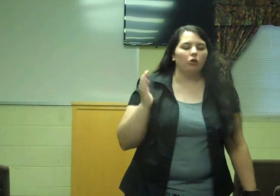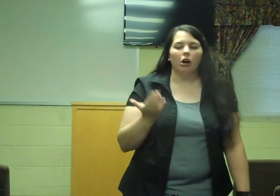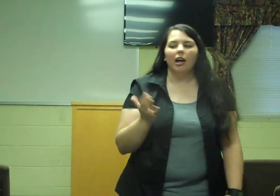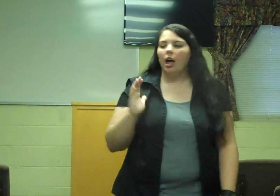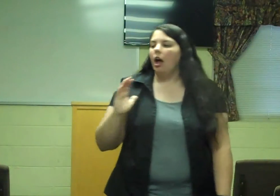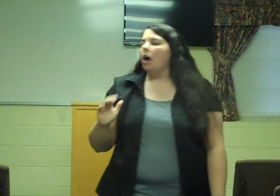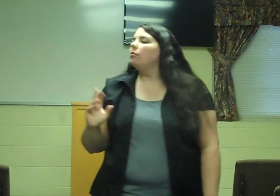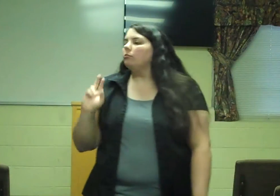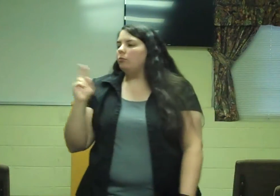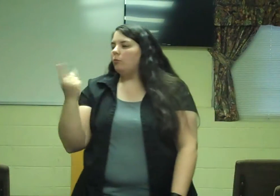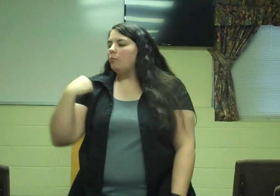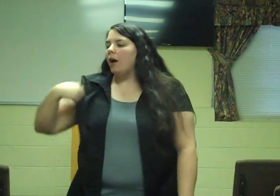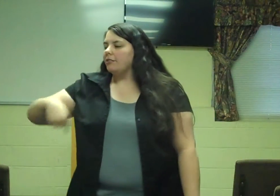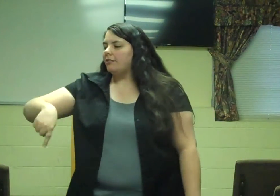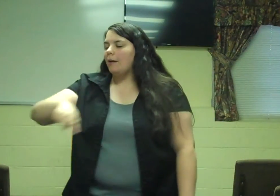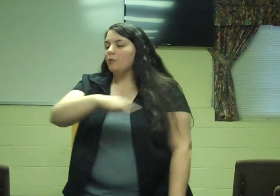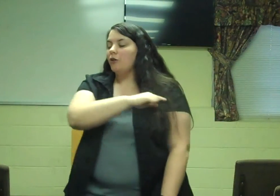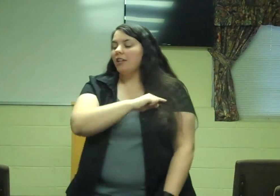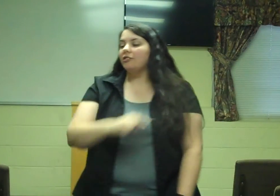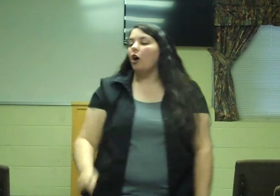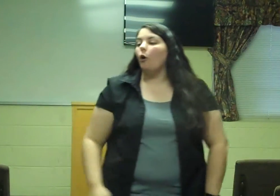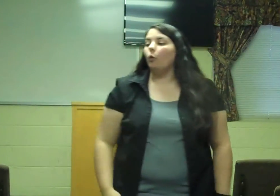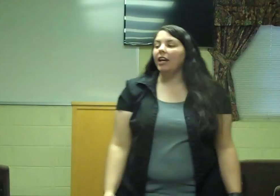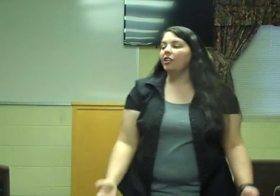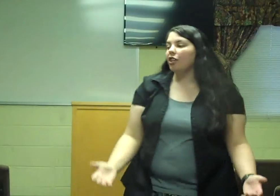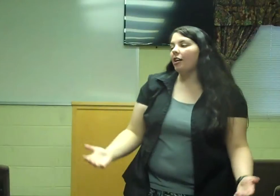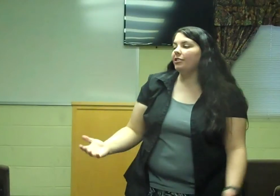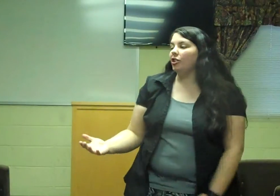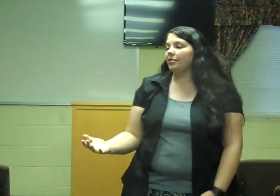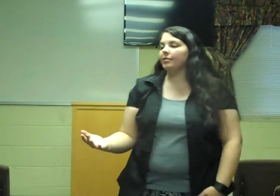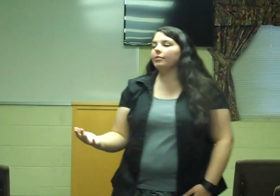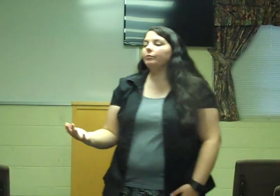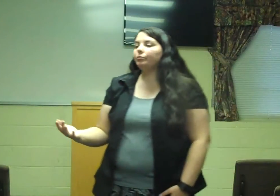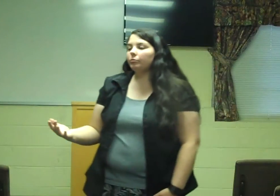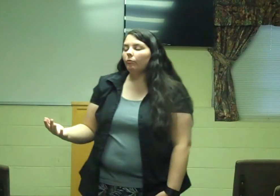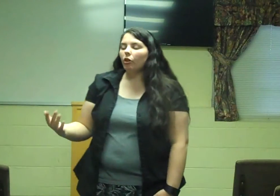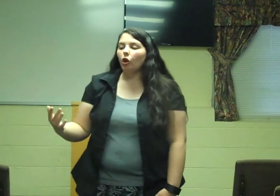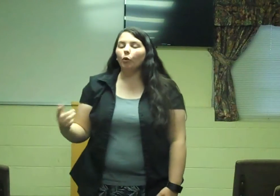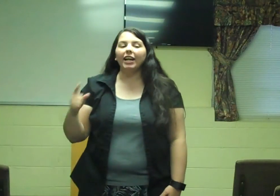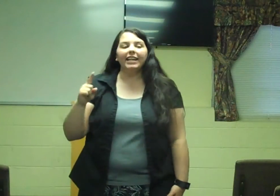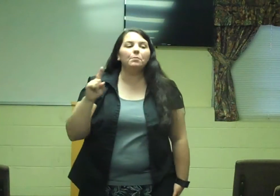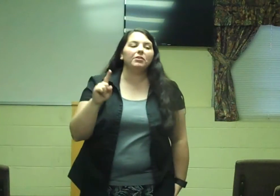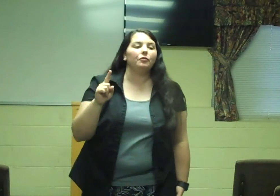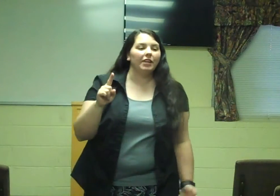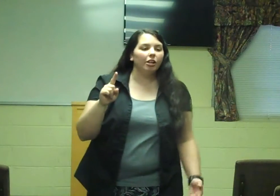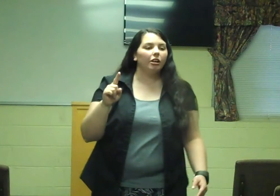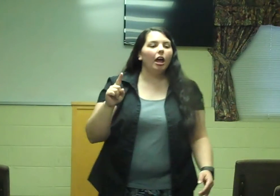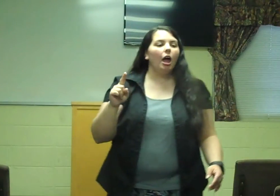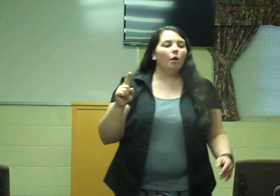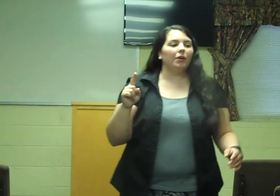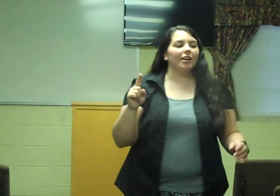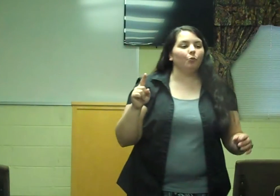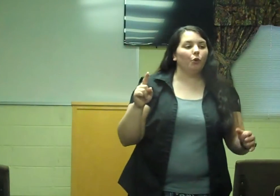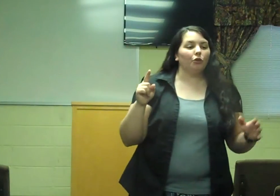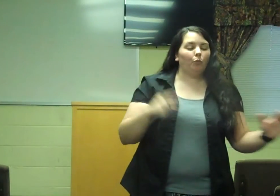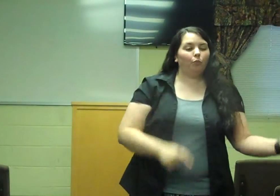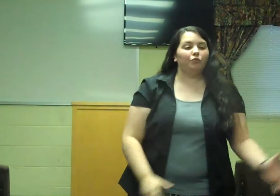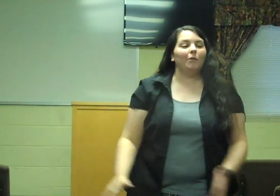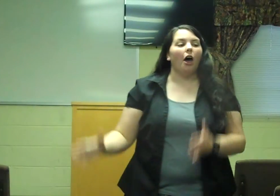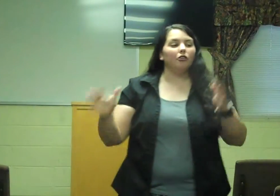wrong. But sometimes we do this. So we shall see Jesus. We're going to keep it the finger because some of the other